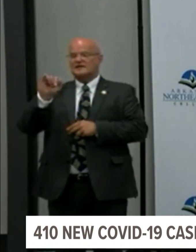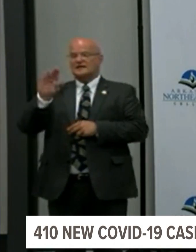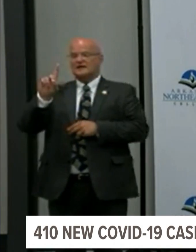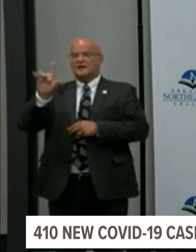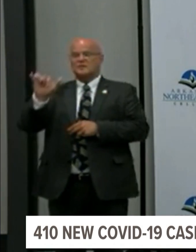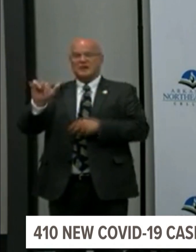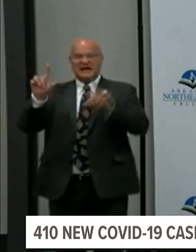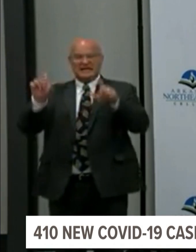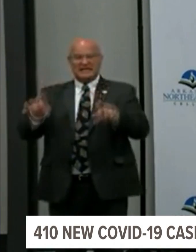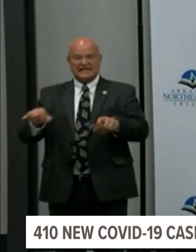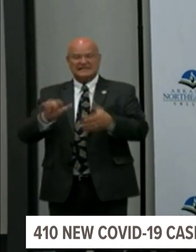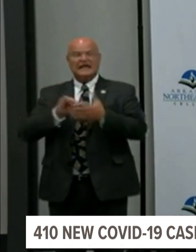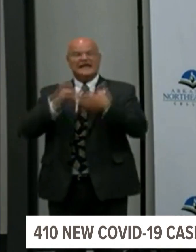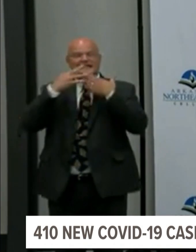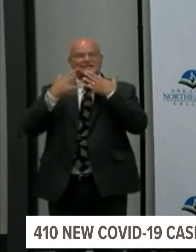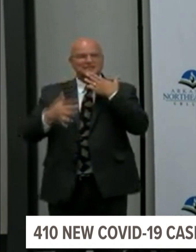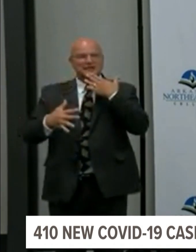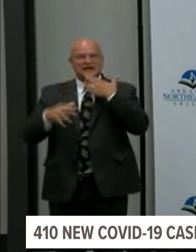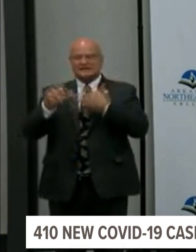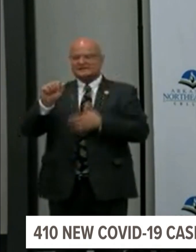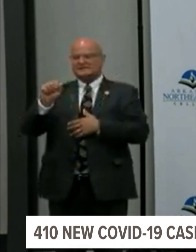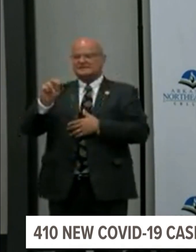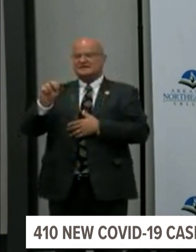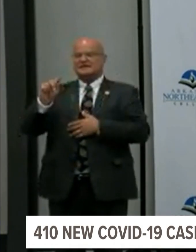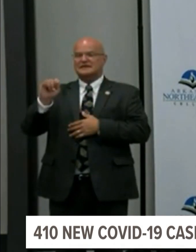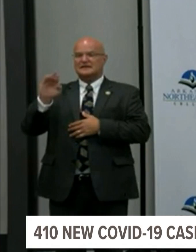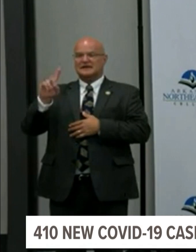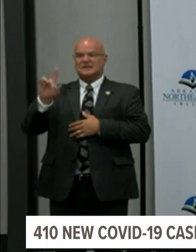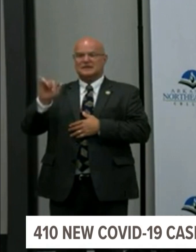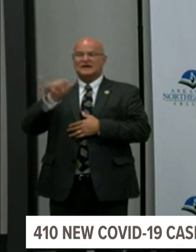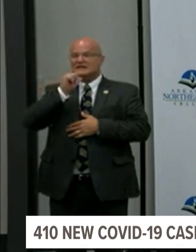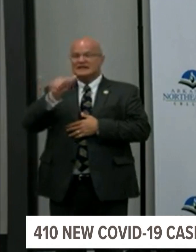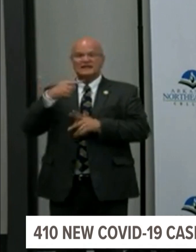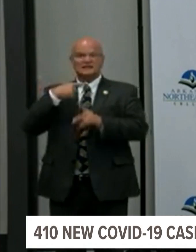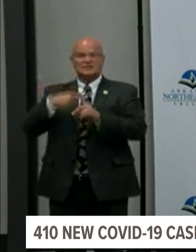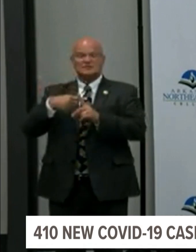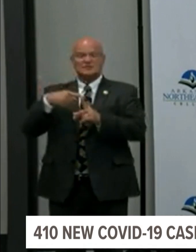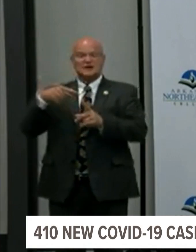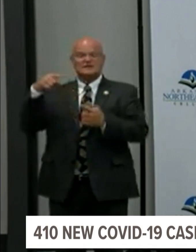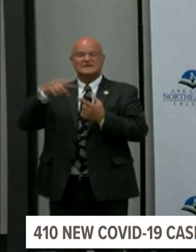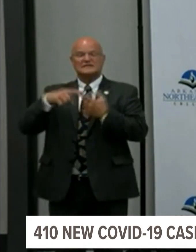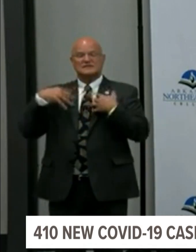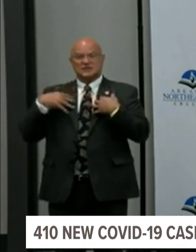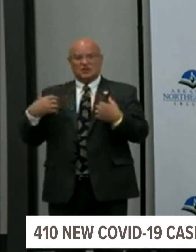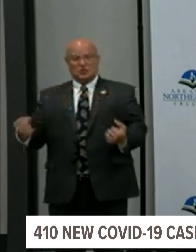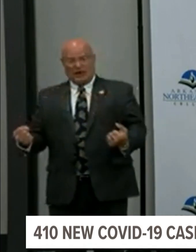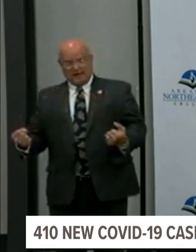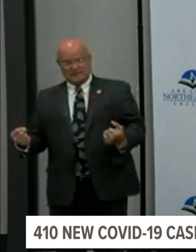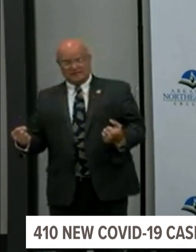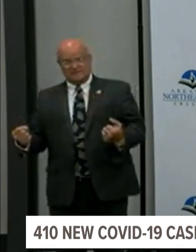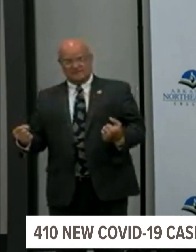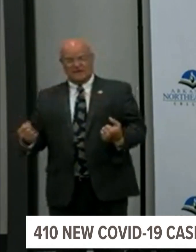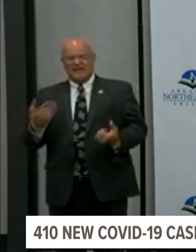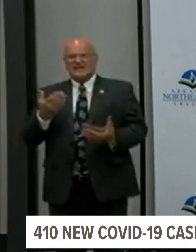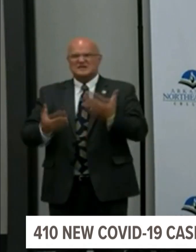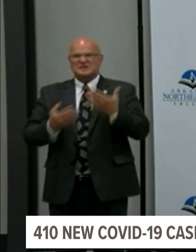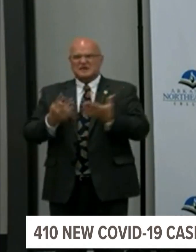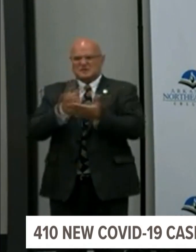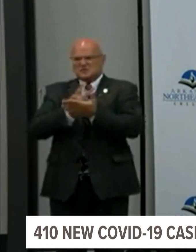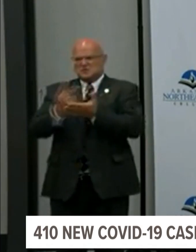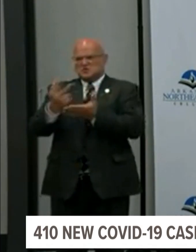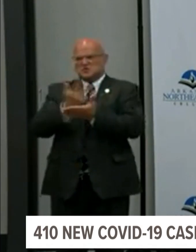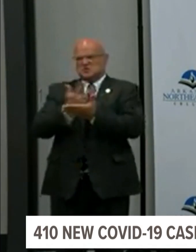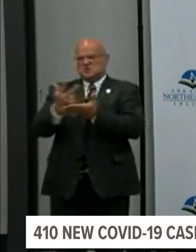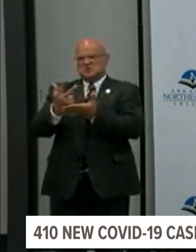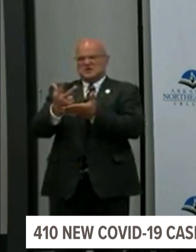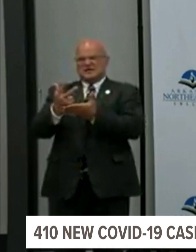blood test. And an antibody test does not turn positive till someone's getting well. It's maybe 2 or 3 weeks after